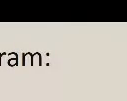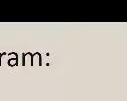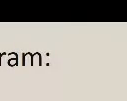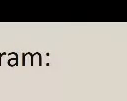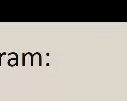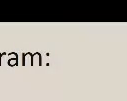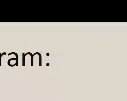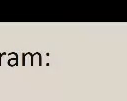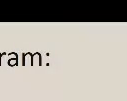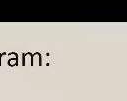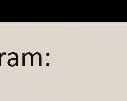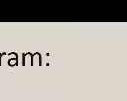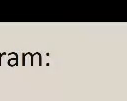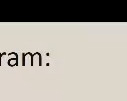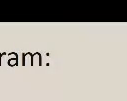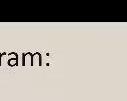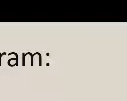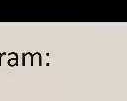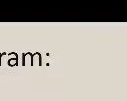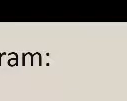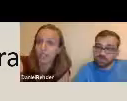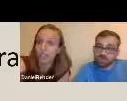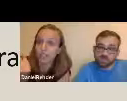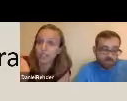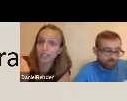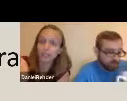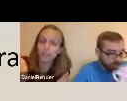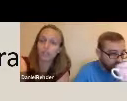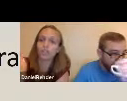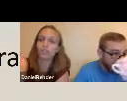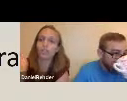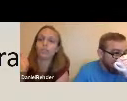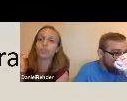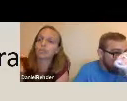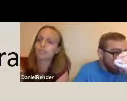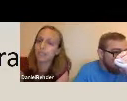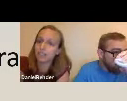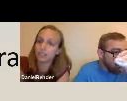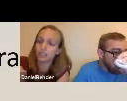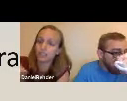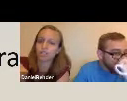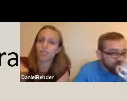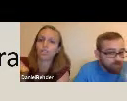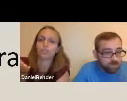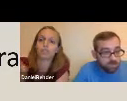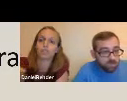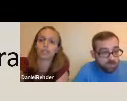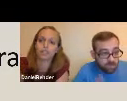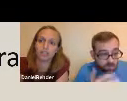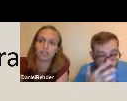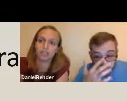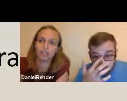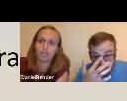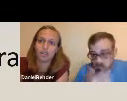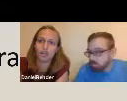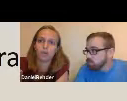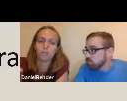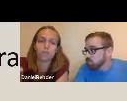experience for us in deaf culture and sign language. And so Romanian Sign Language is actually our first sign